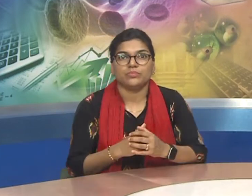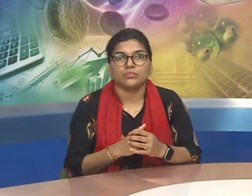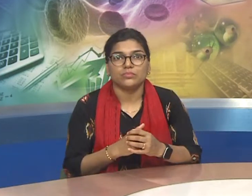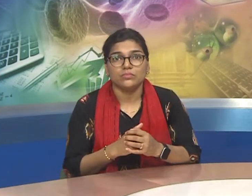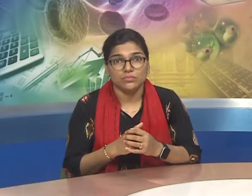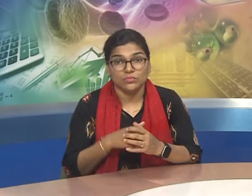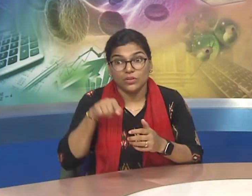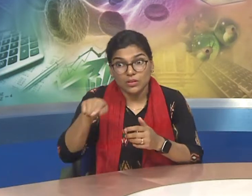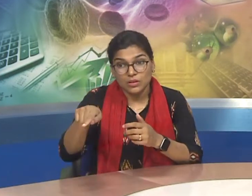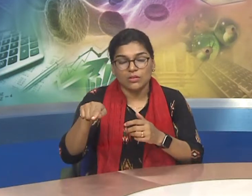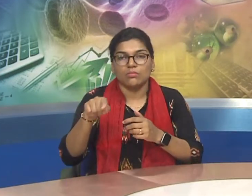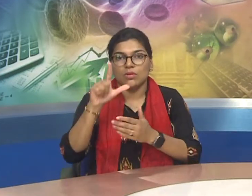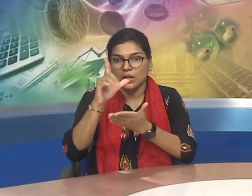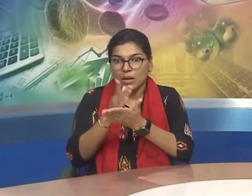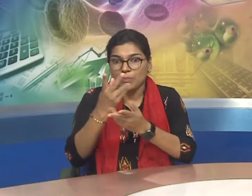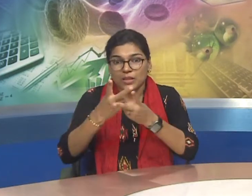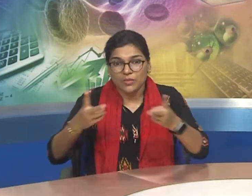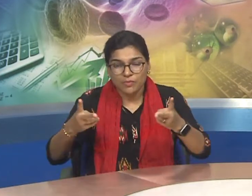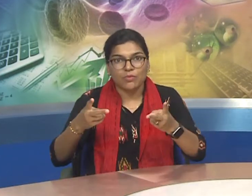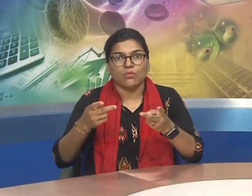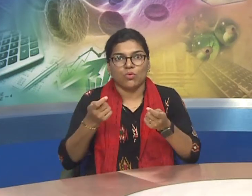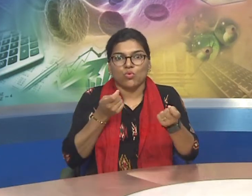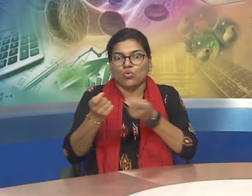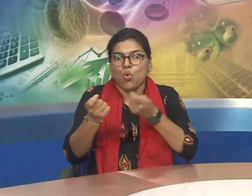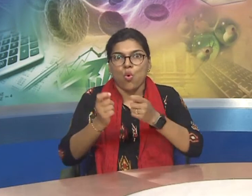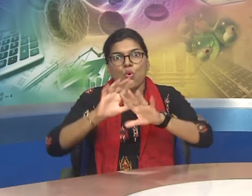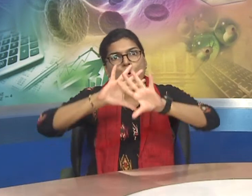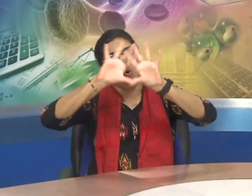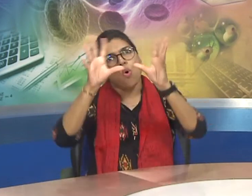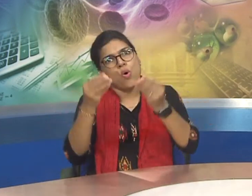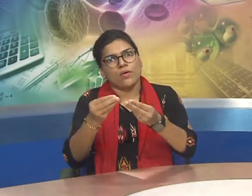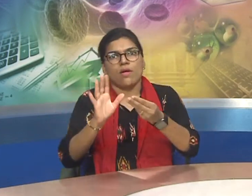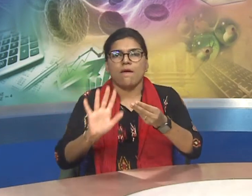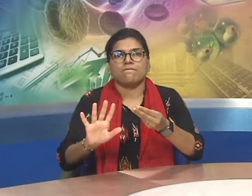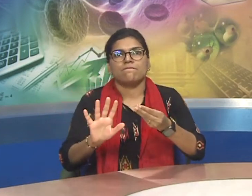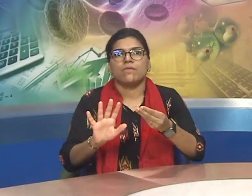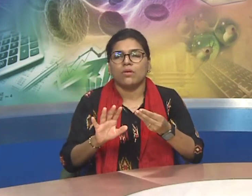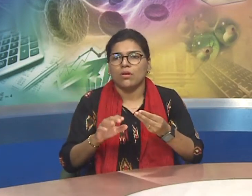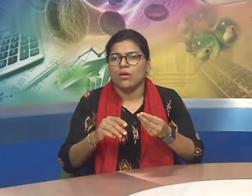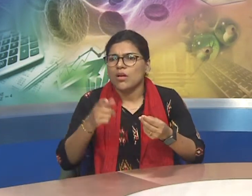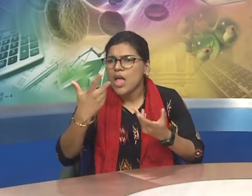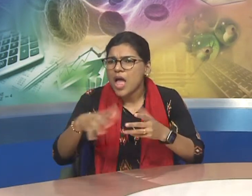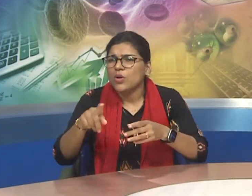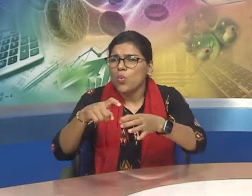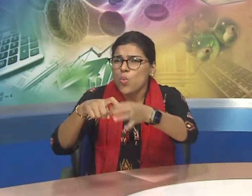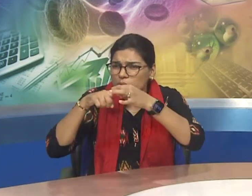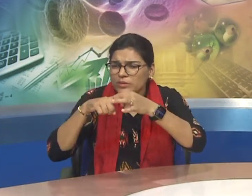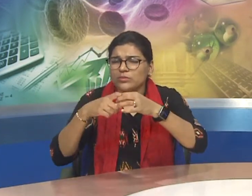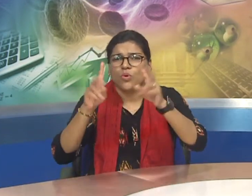Point number 5, to improve the management of information, products and